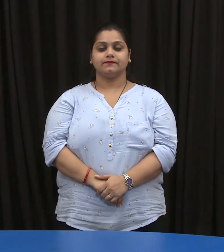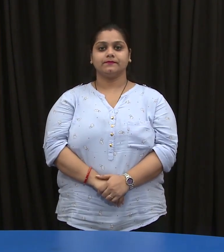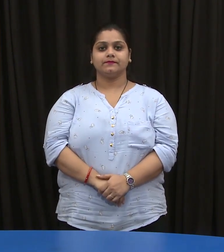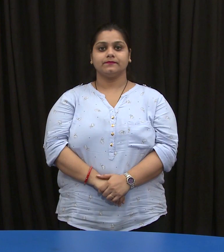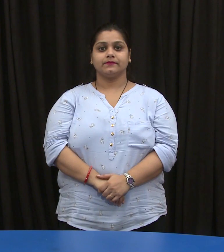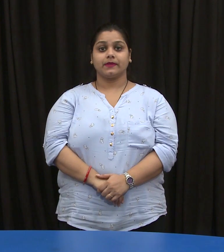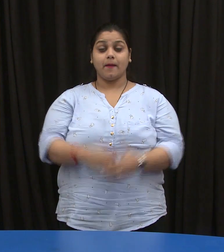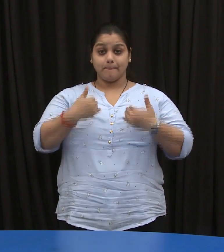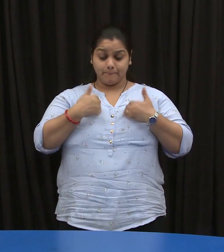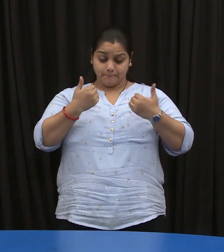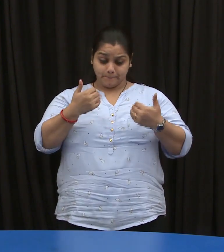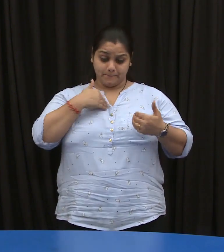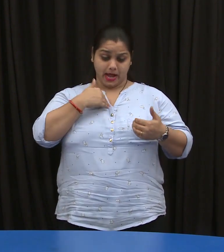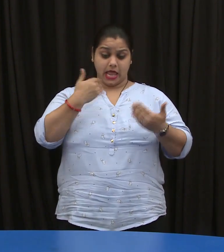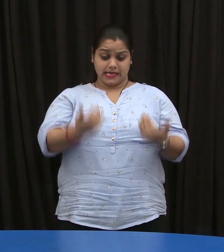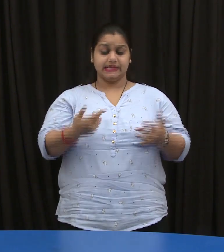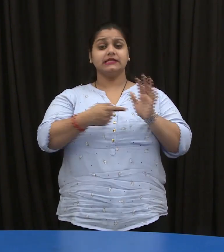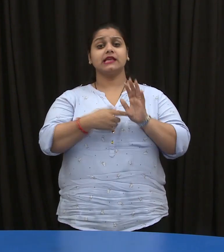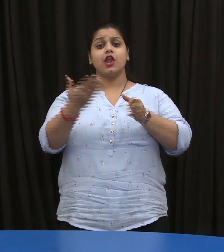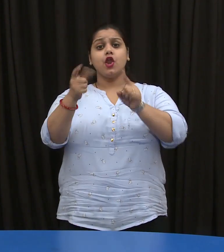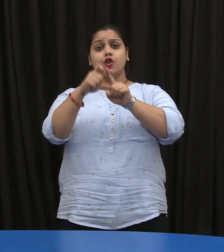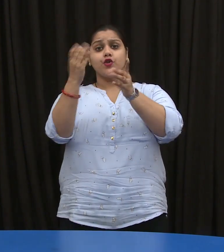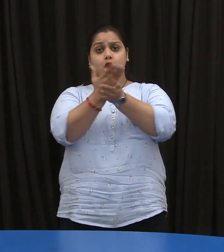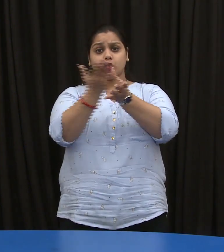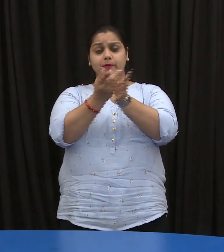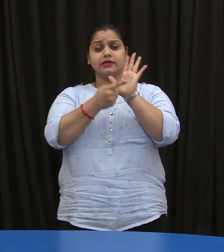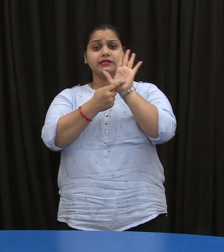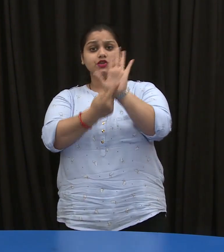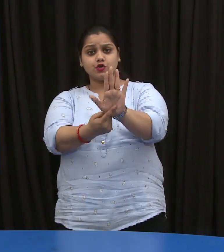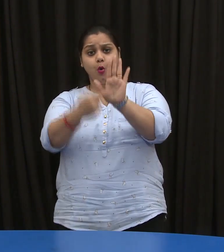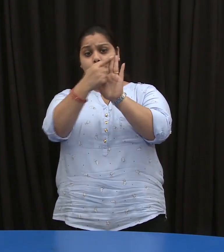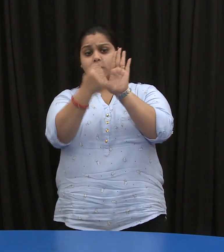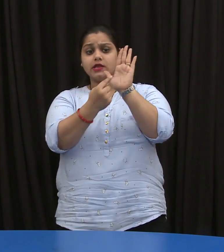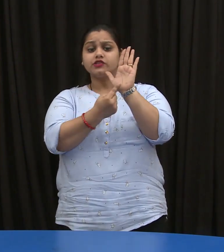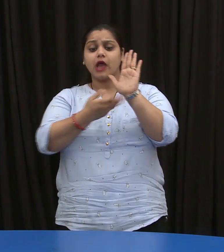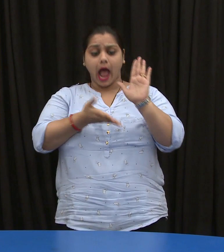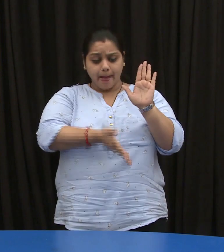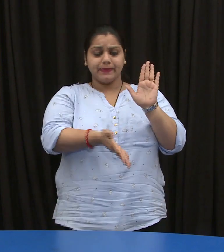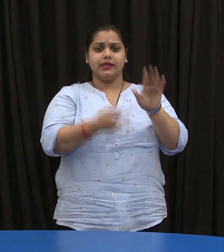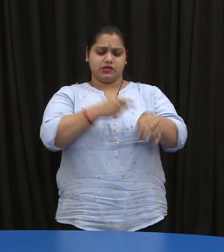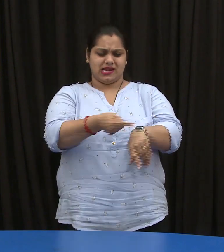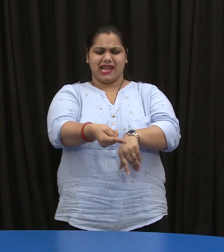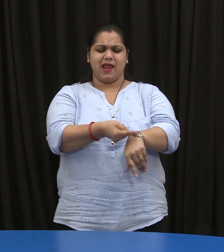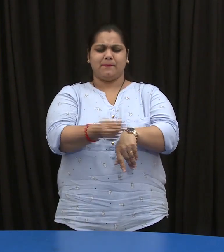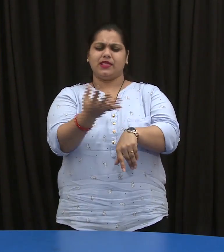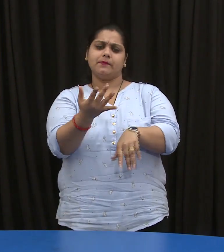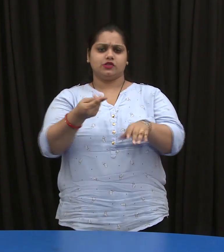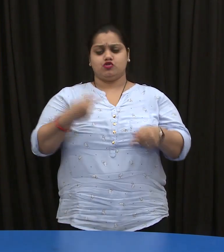My recent documents displays a list of recently used documents by the current